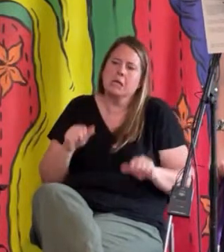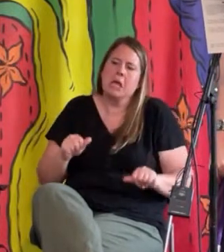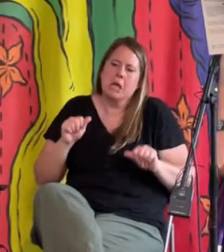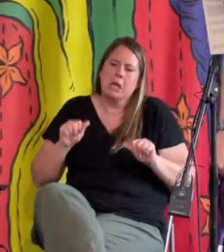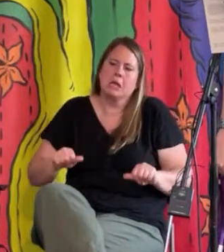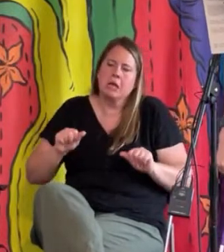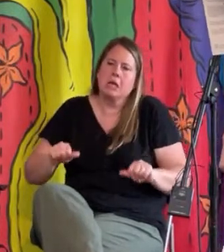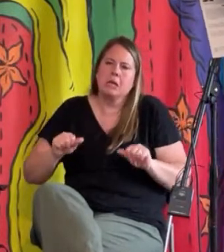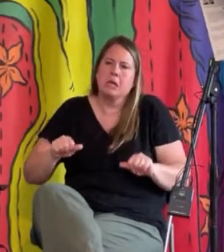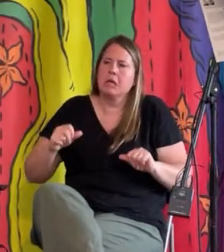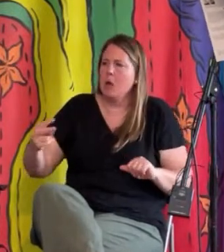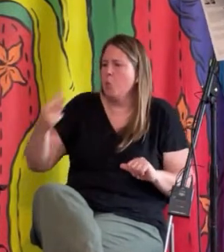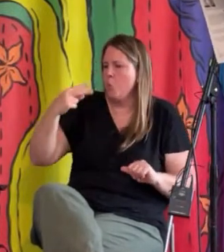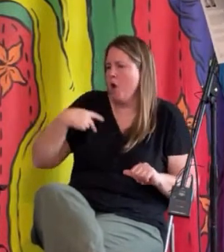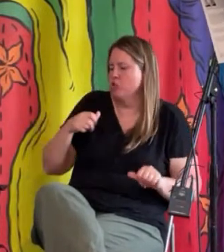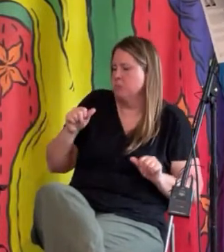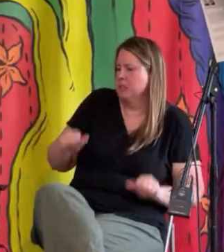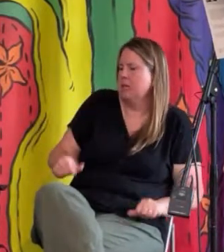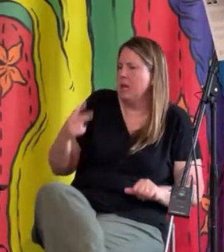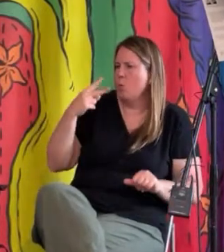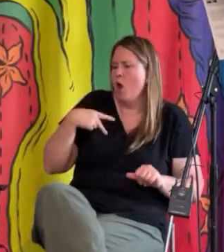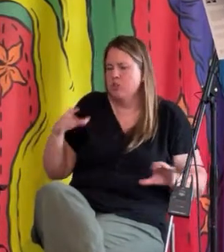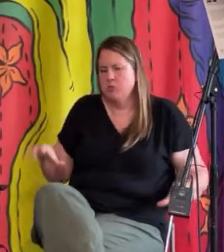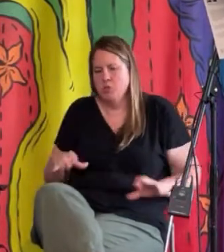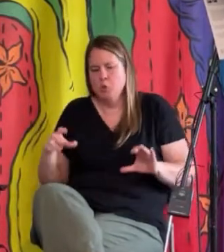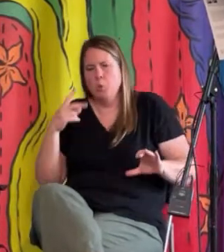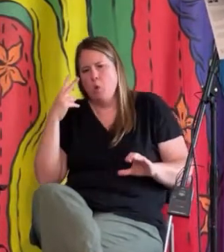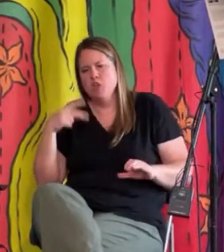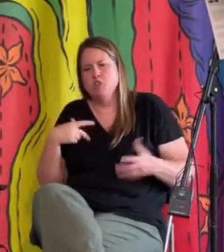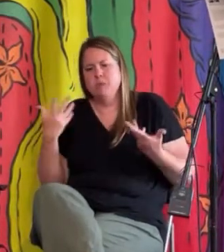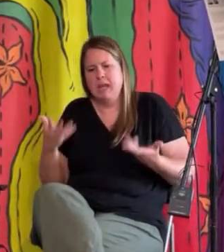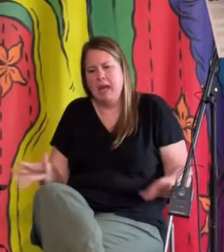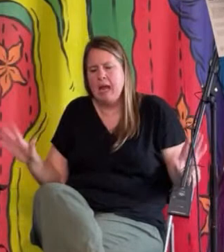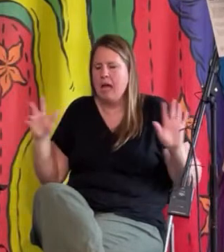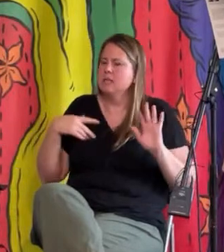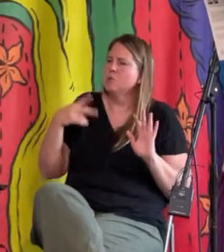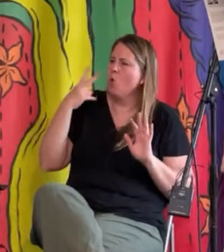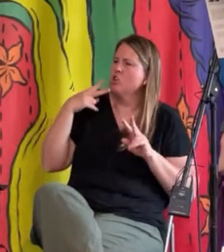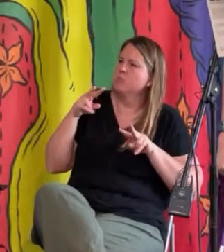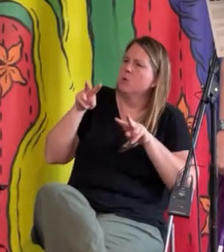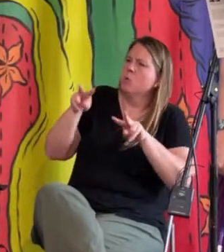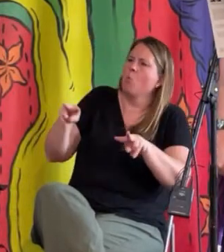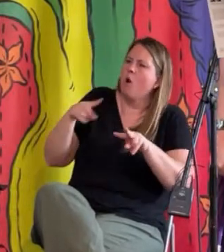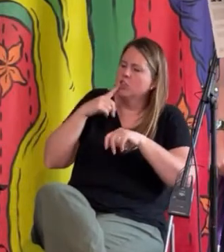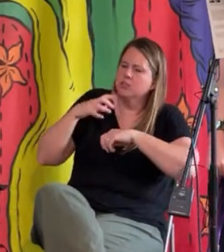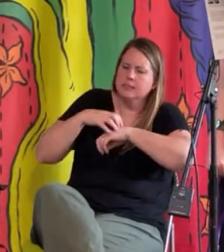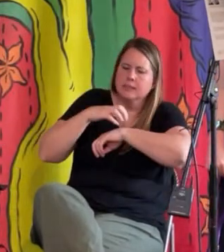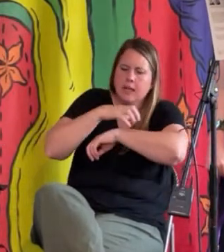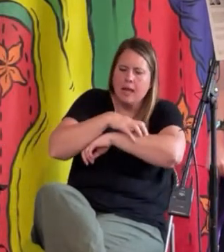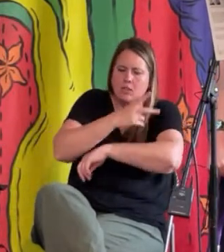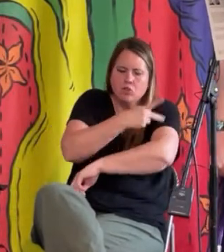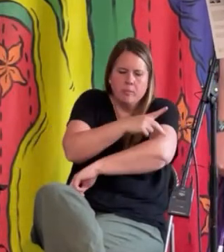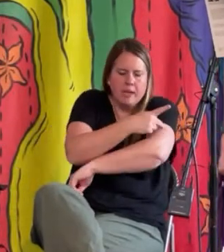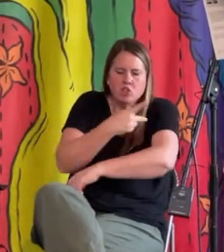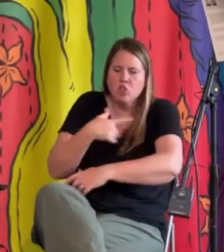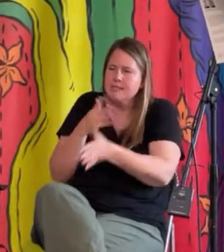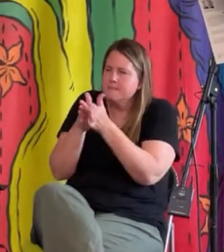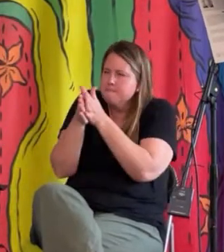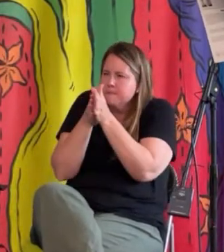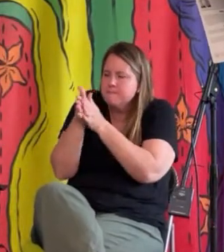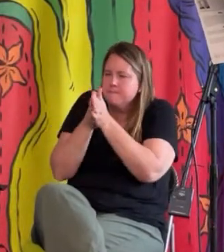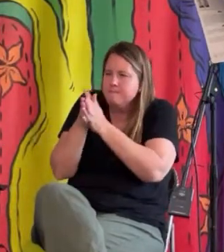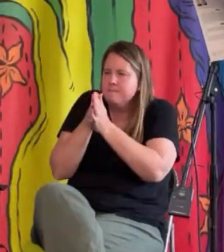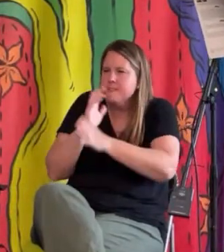I can. Watch me can. Watch me do. Watch me has. Watch me watch. This cancer patient has ambition.